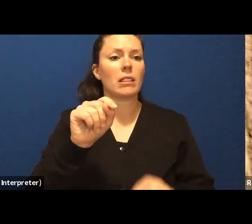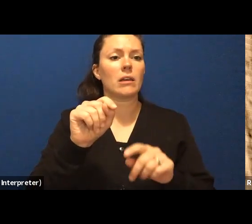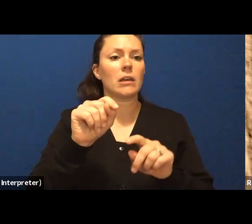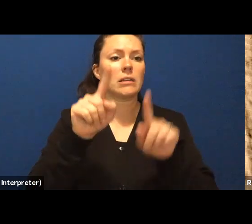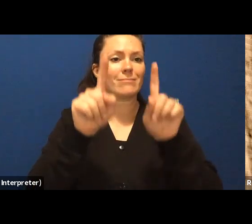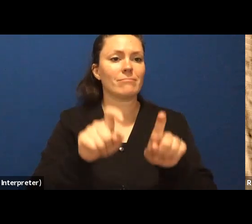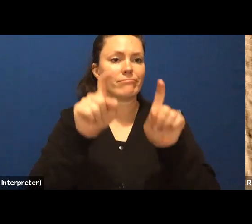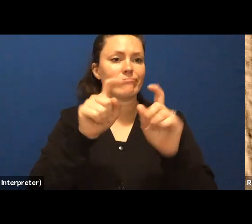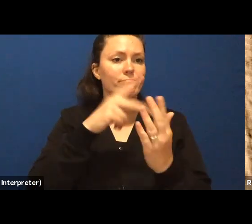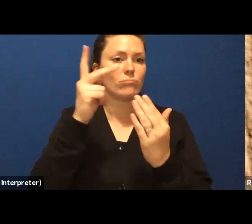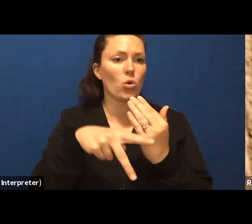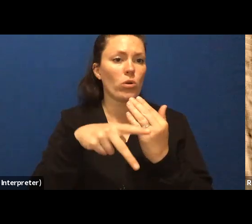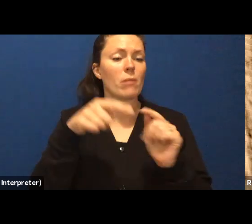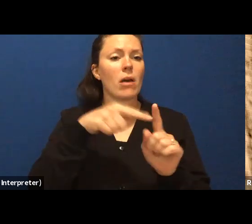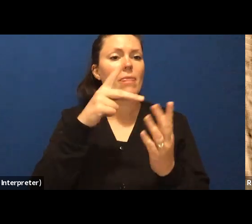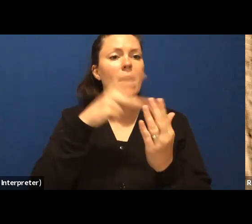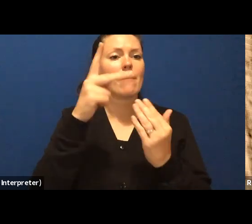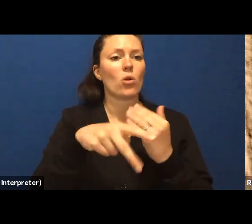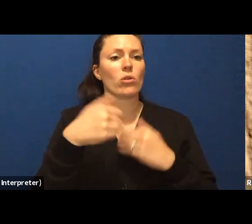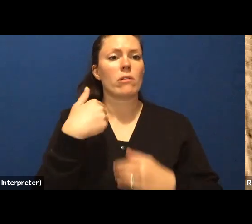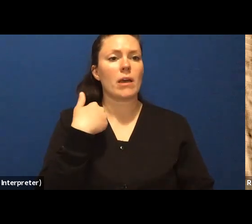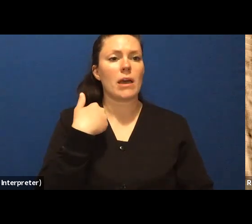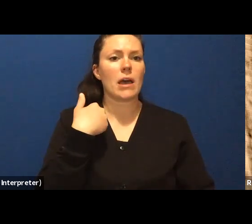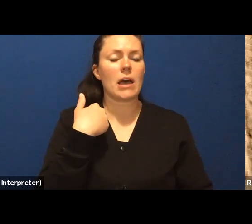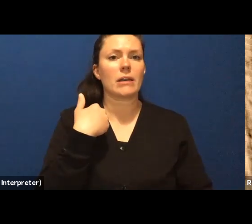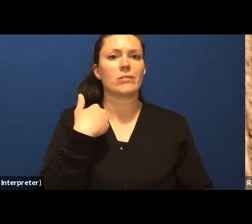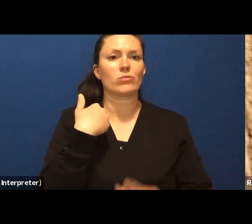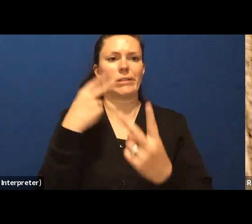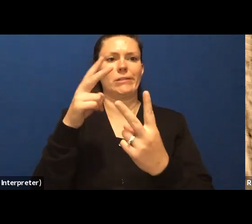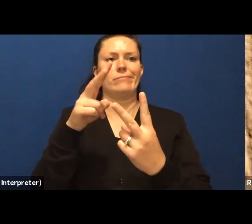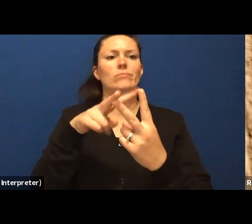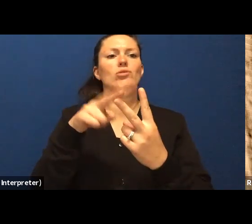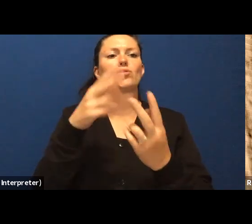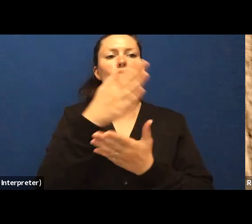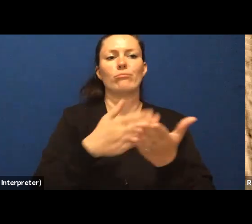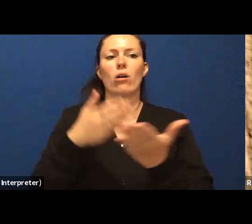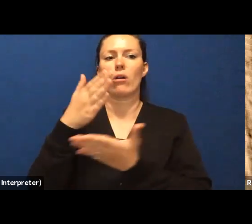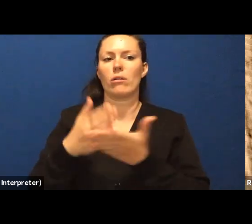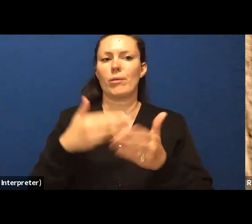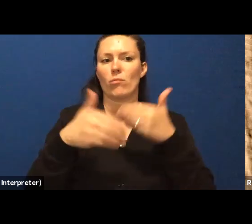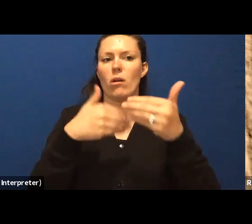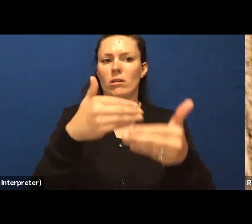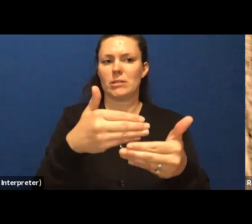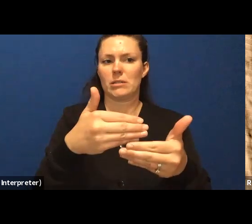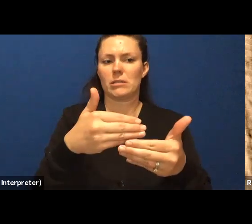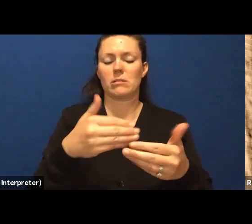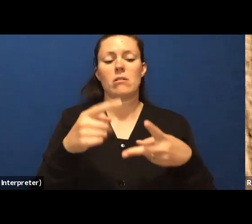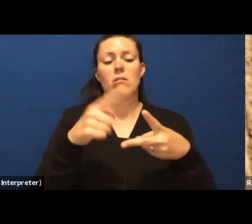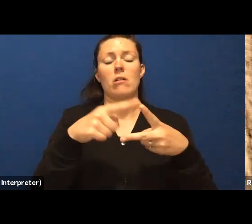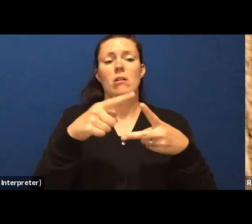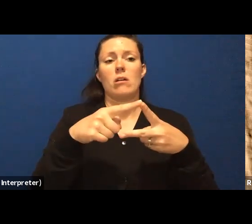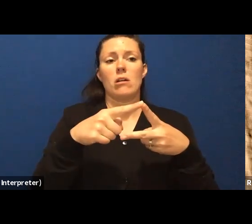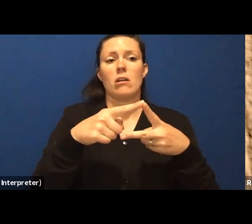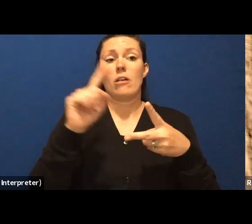program has like a twofold process. It allows us to transition